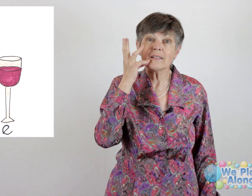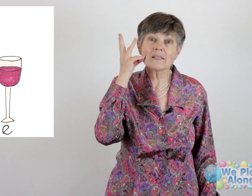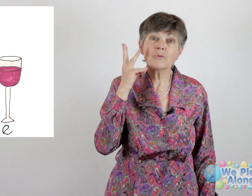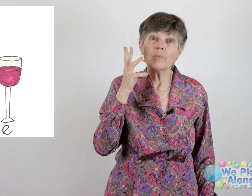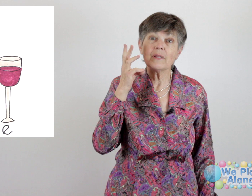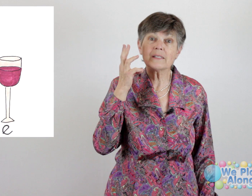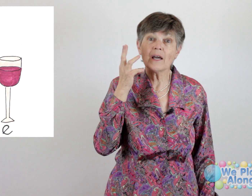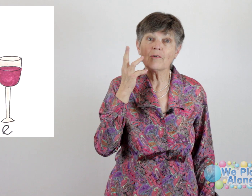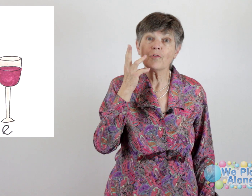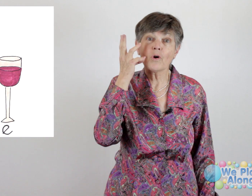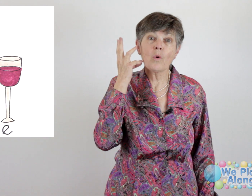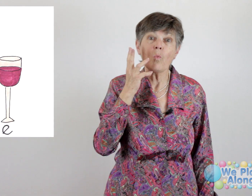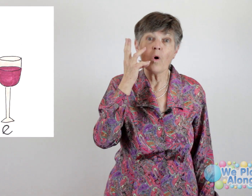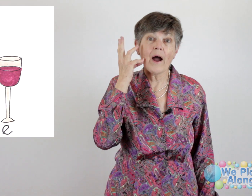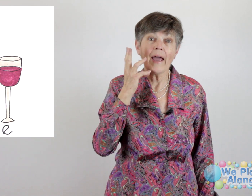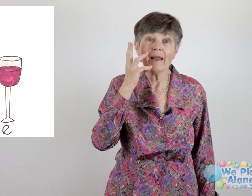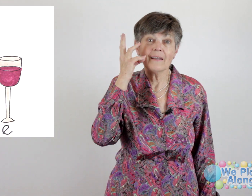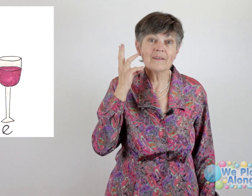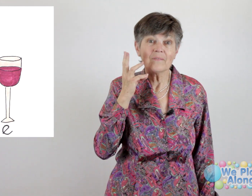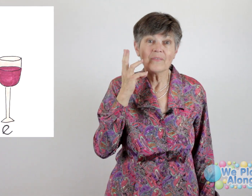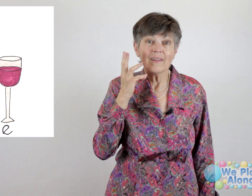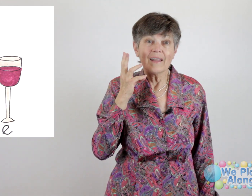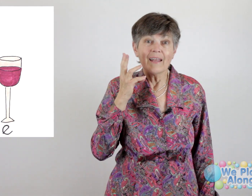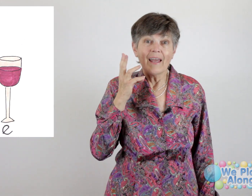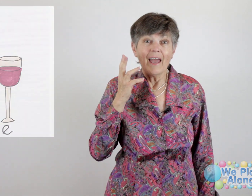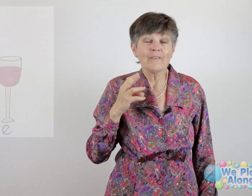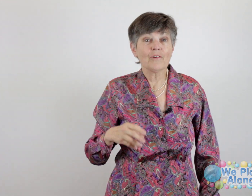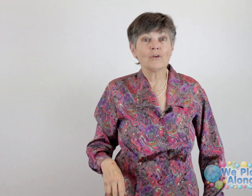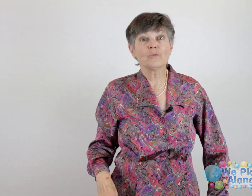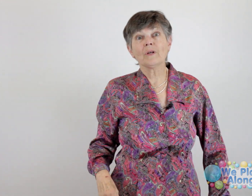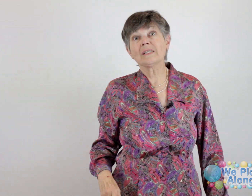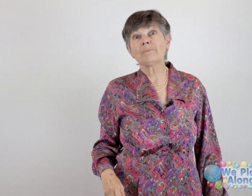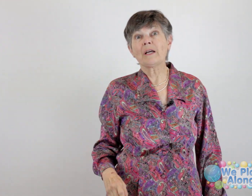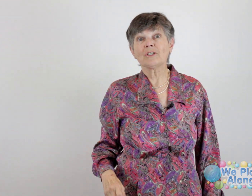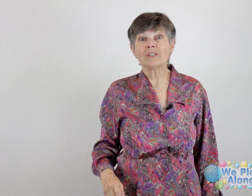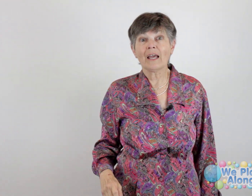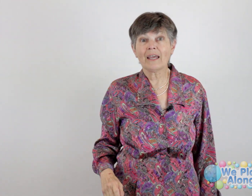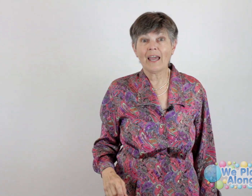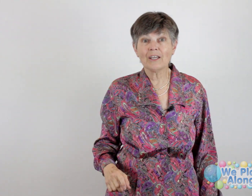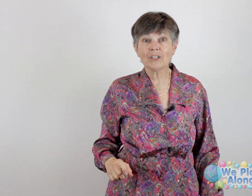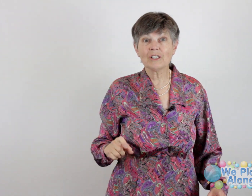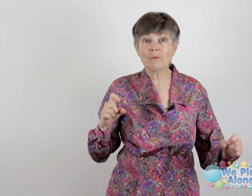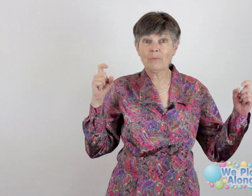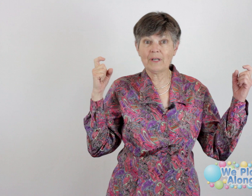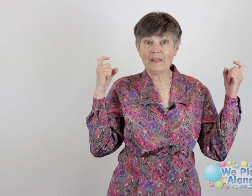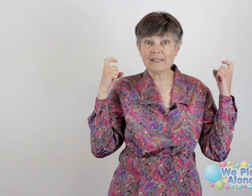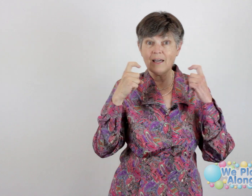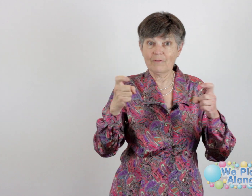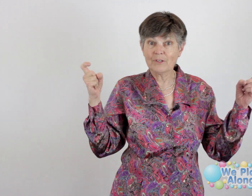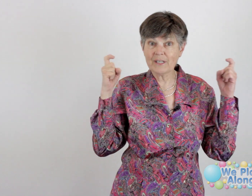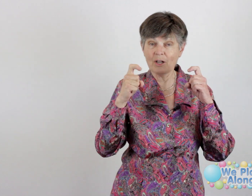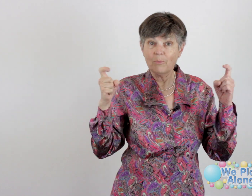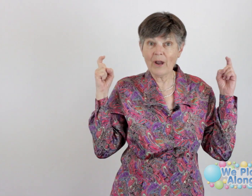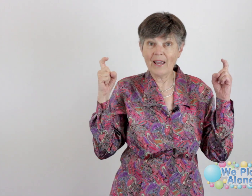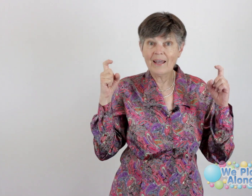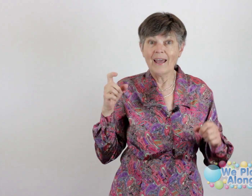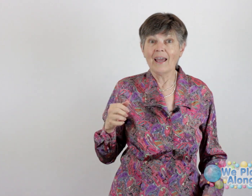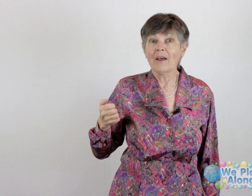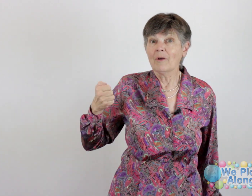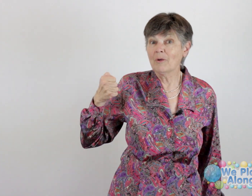this. This would be the sign for wine. And for those really special occasions, remember we did that sign for celebrate? You